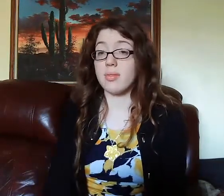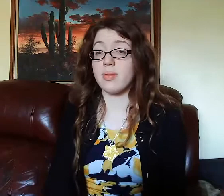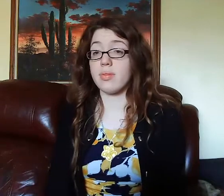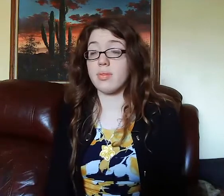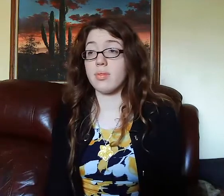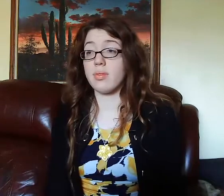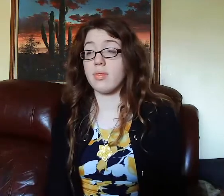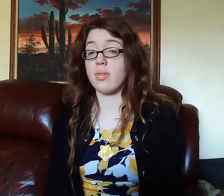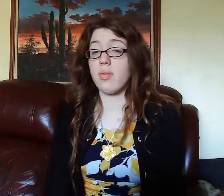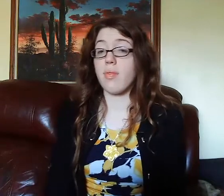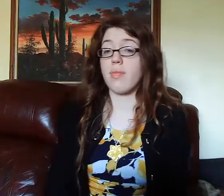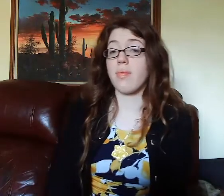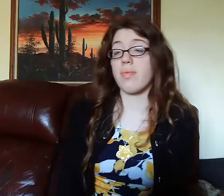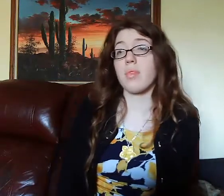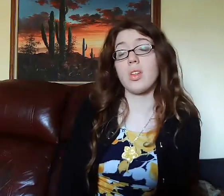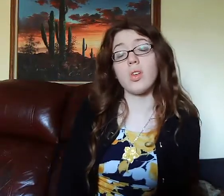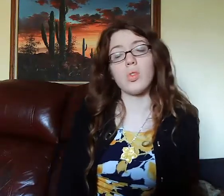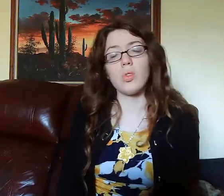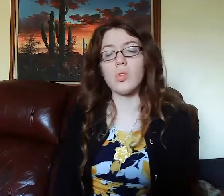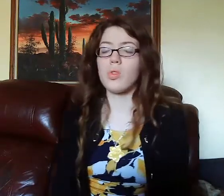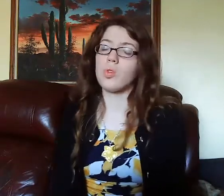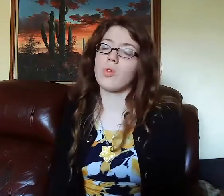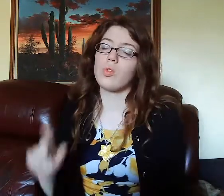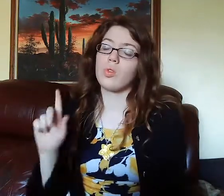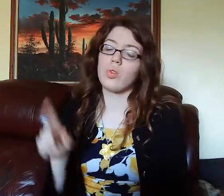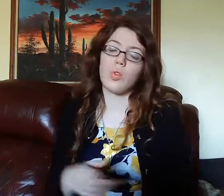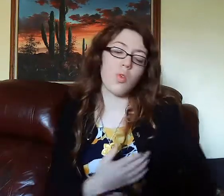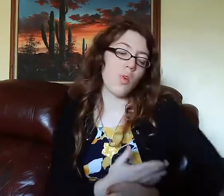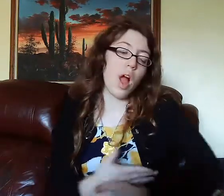no